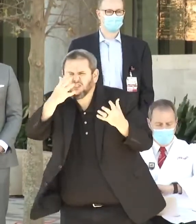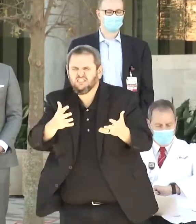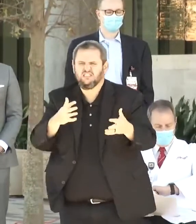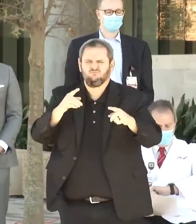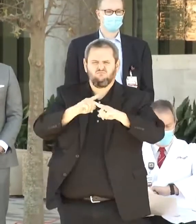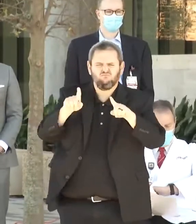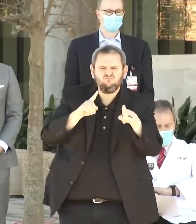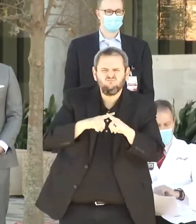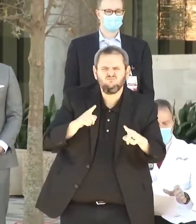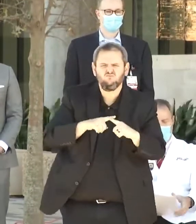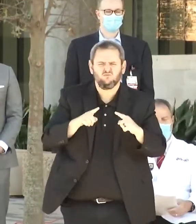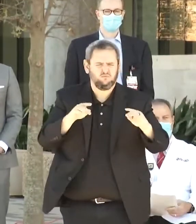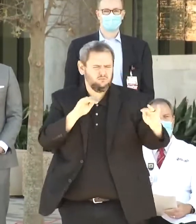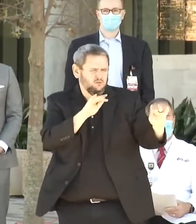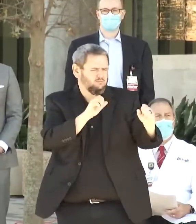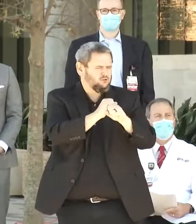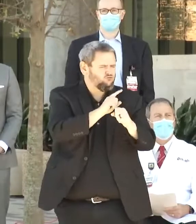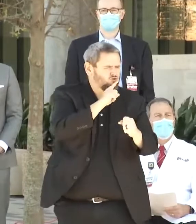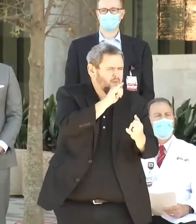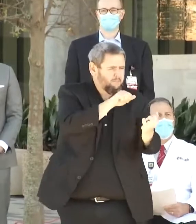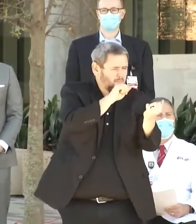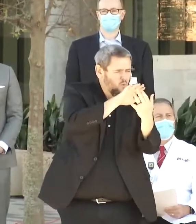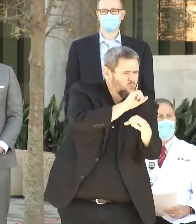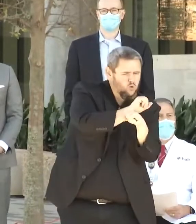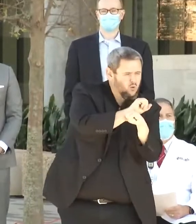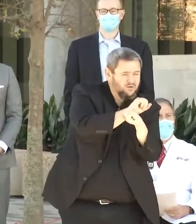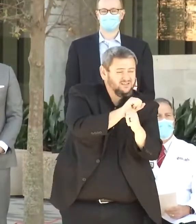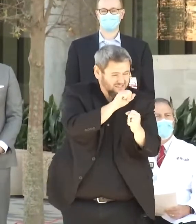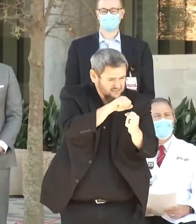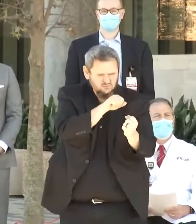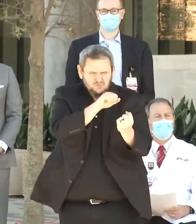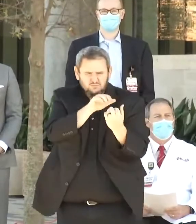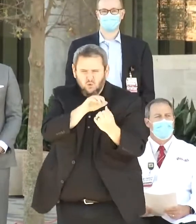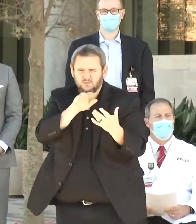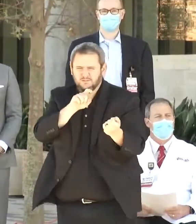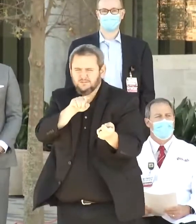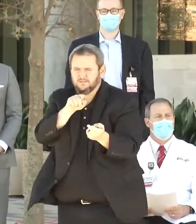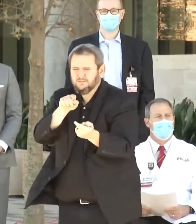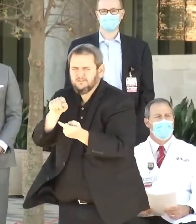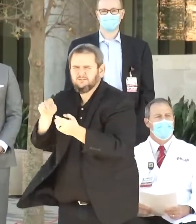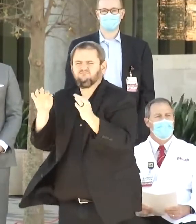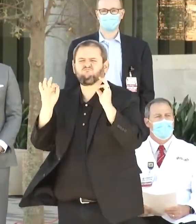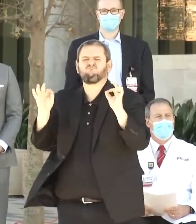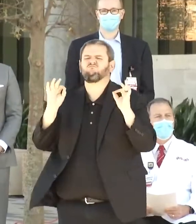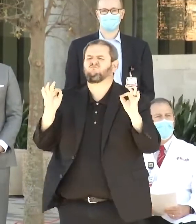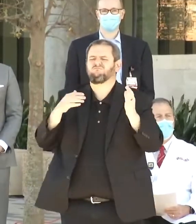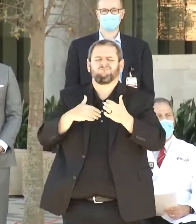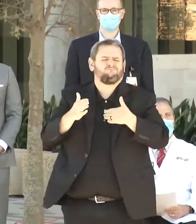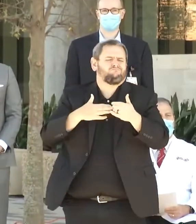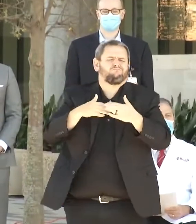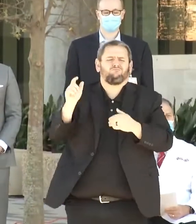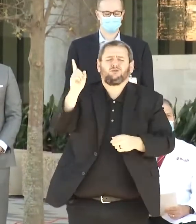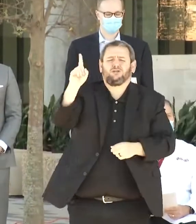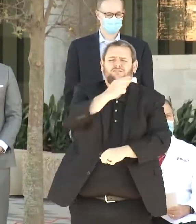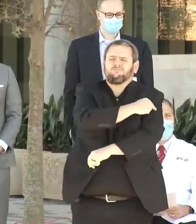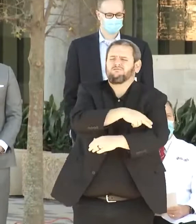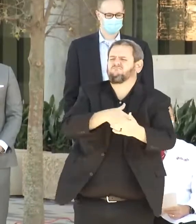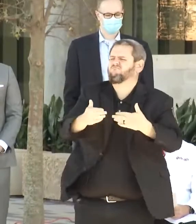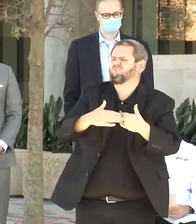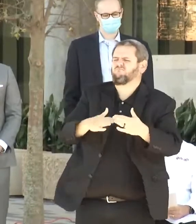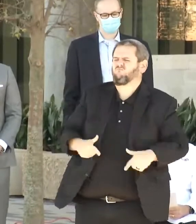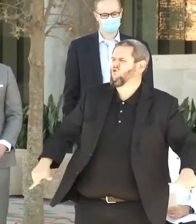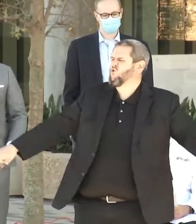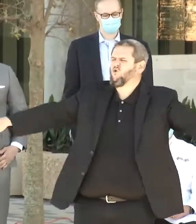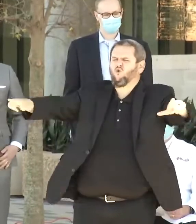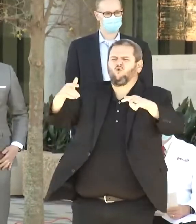Oklahomans get the care that they need, regardless of which hospital they go to. I want to invite Dr. Cameron Manter,